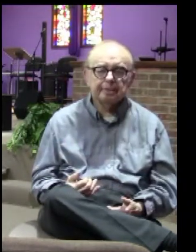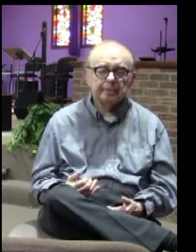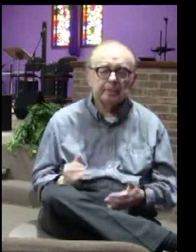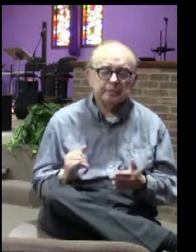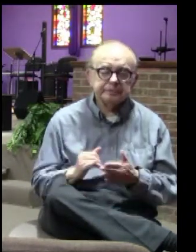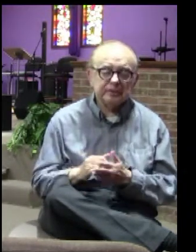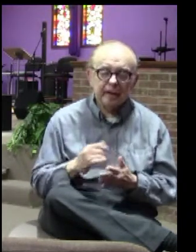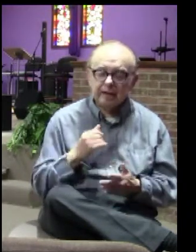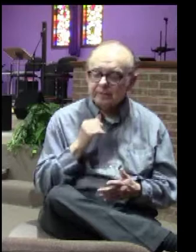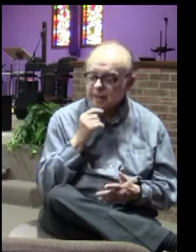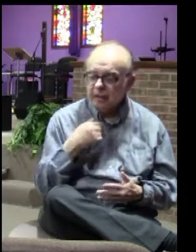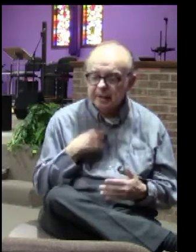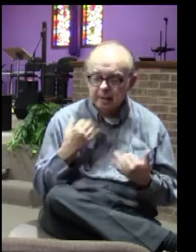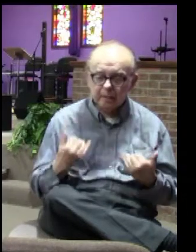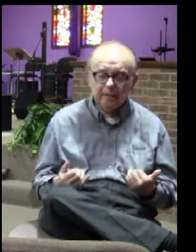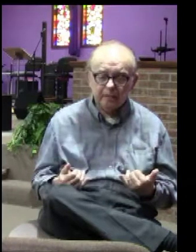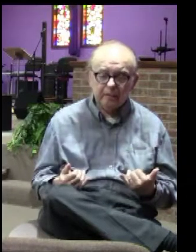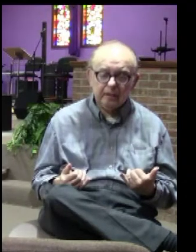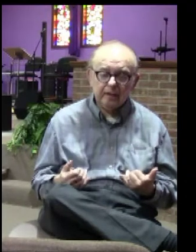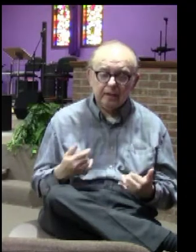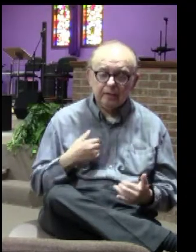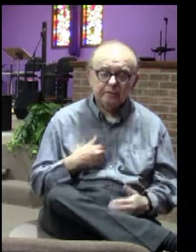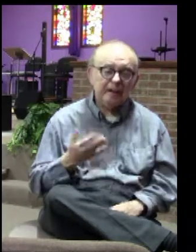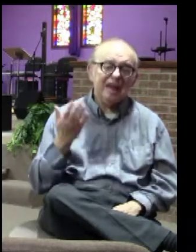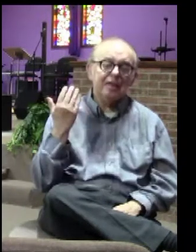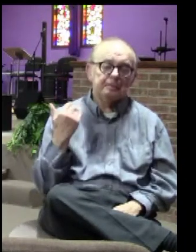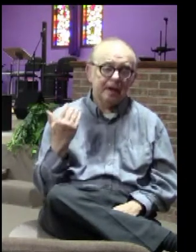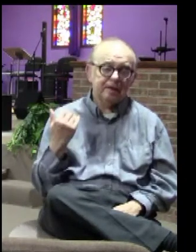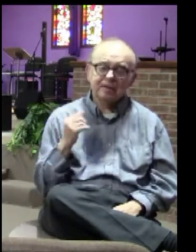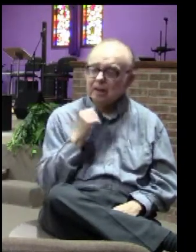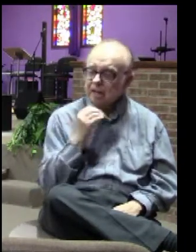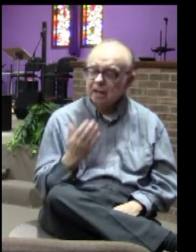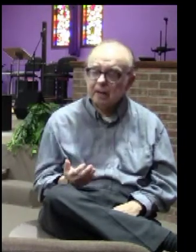That's not who I am. That's who I was.